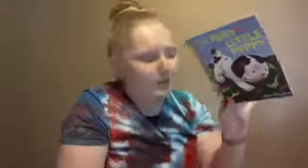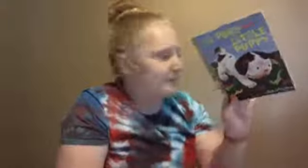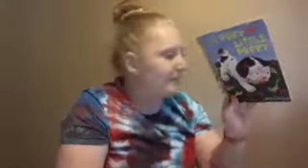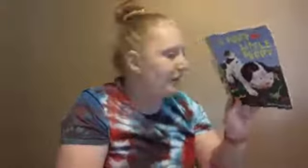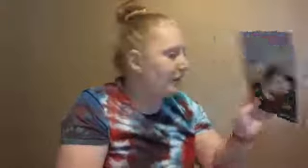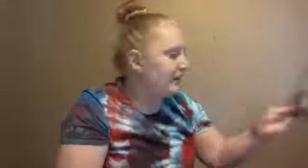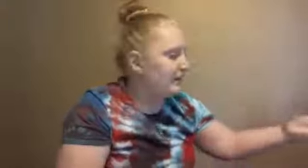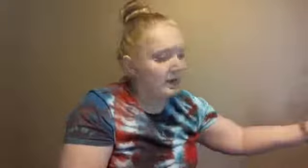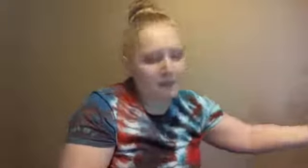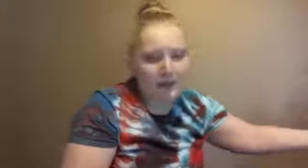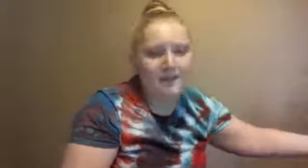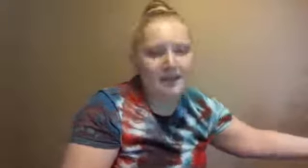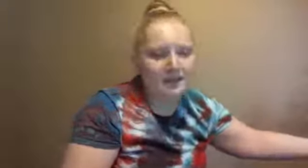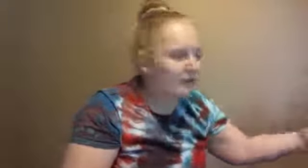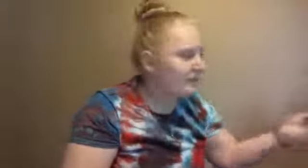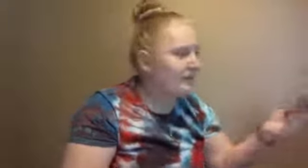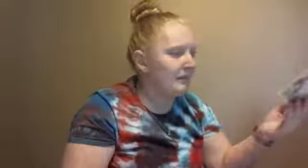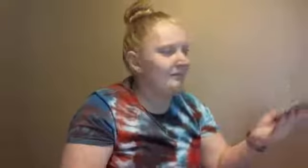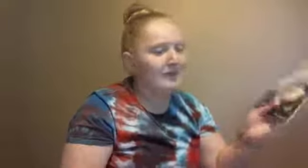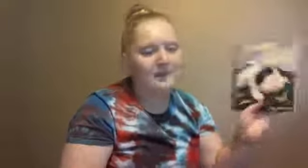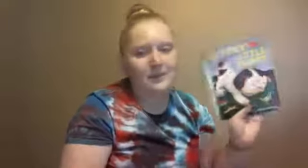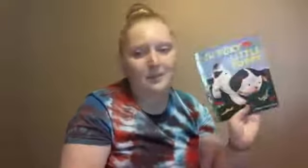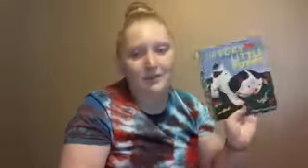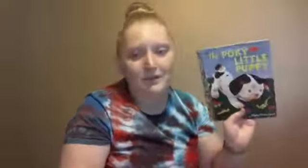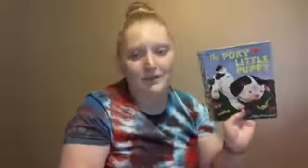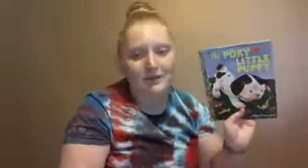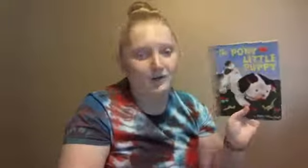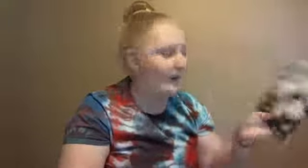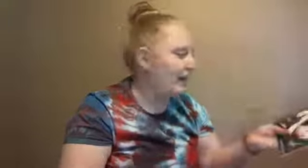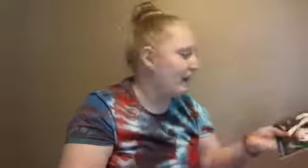was the Pokey Little Puppy. That was one of my favorite books growing up.